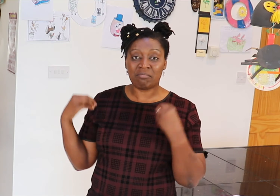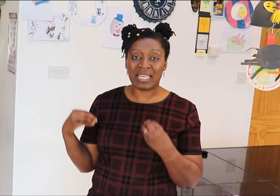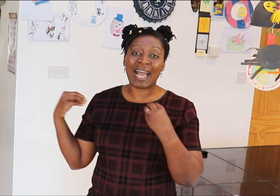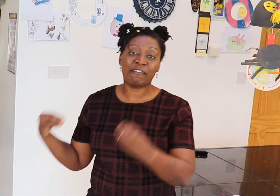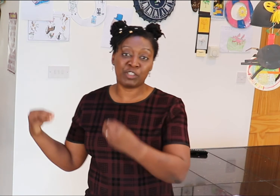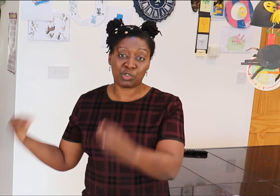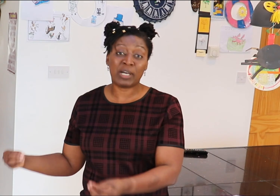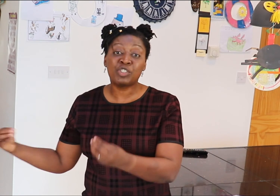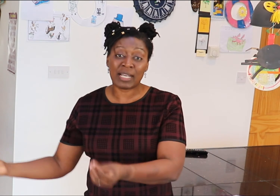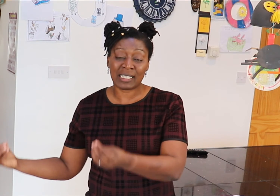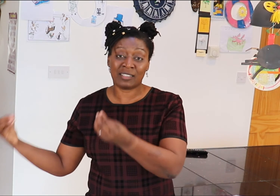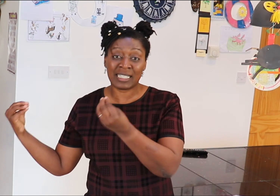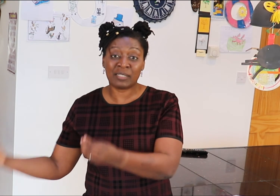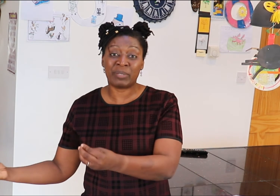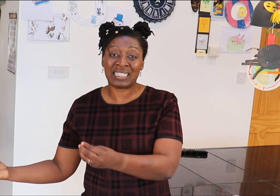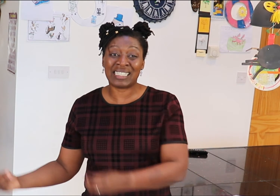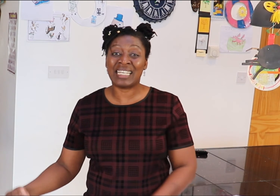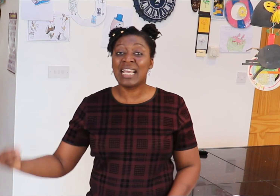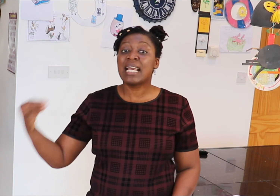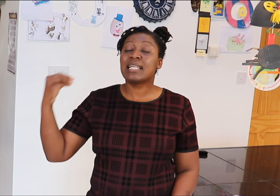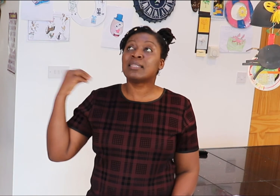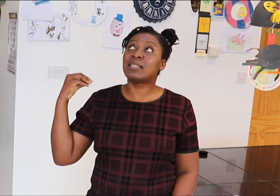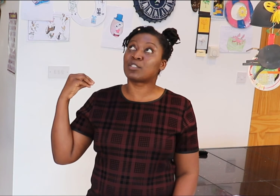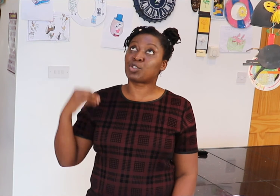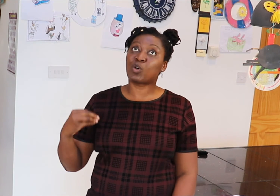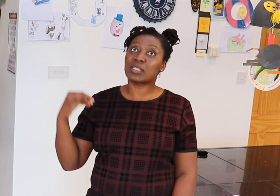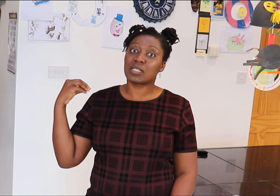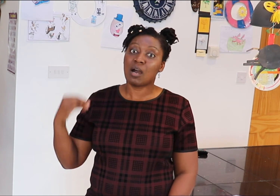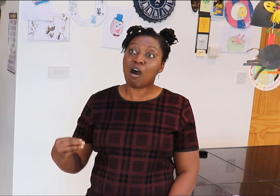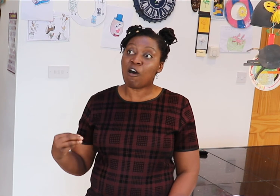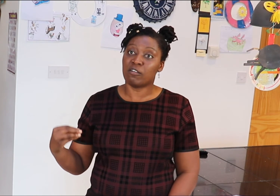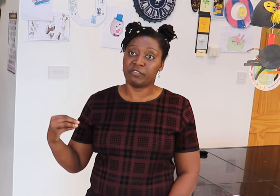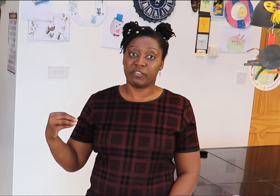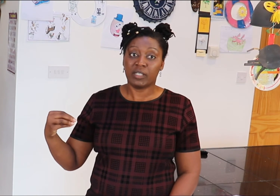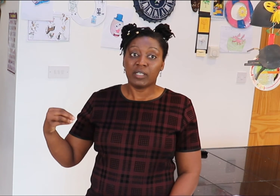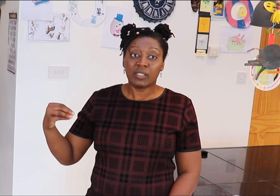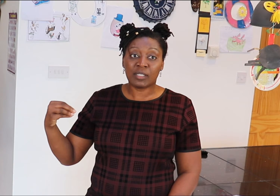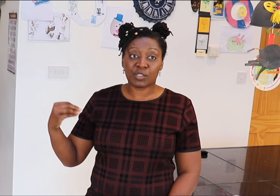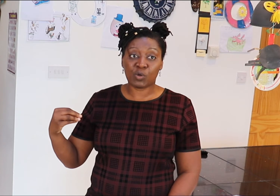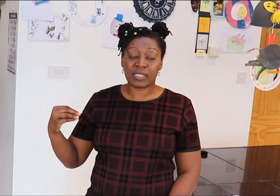me having to address her disability. The sort of